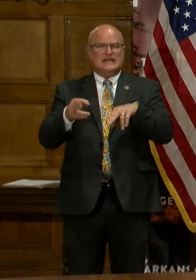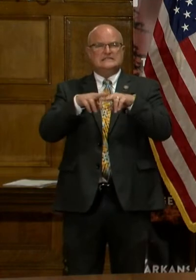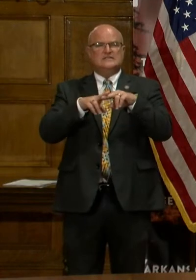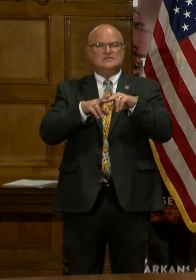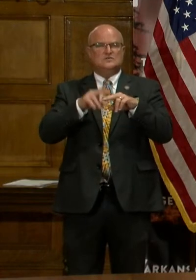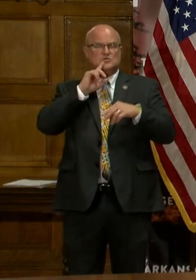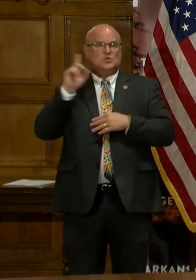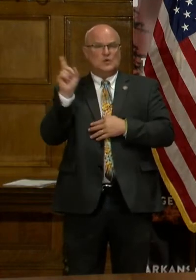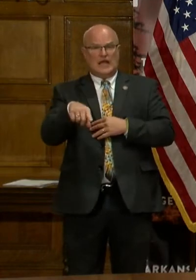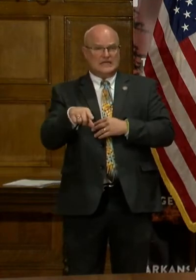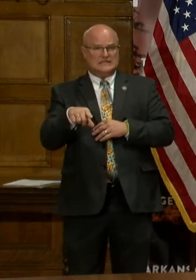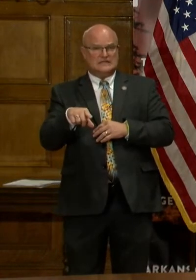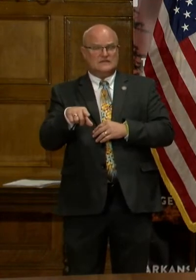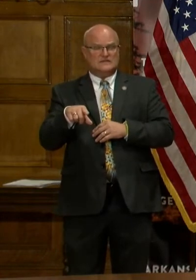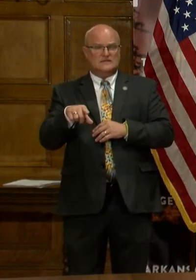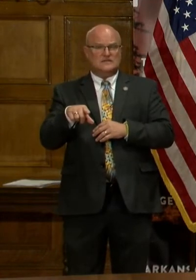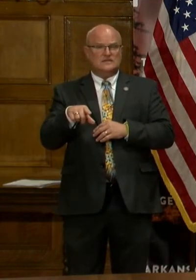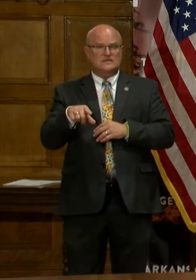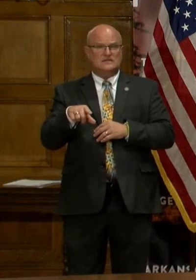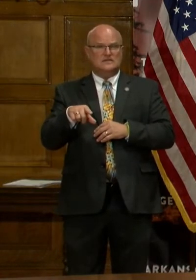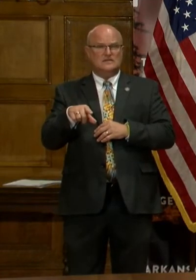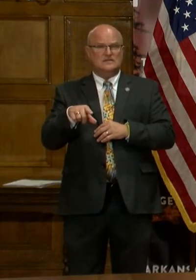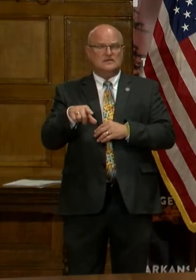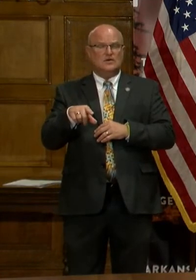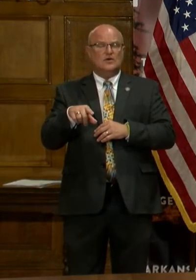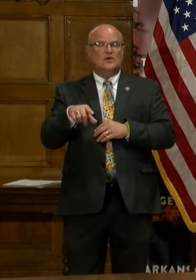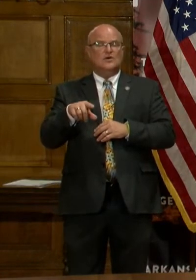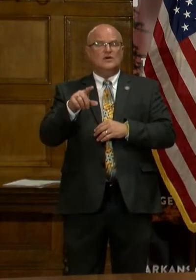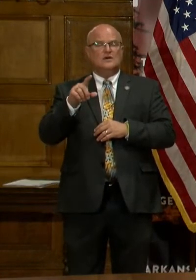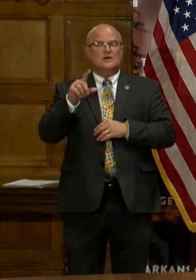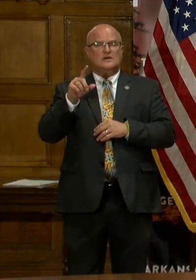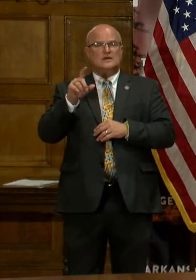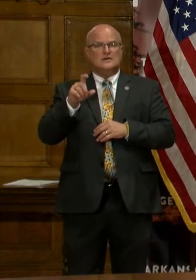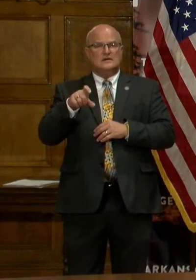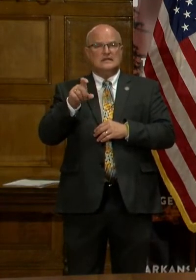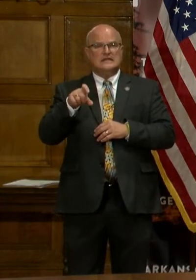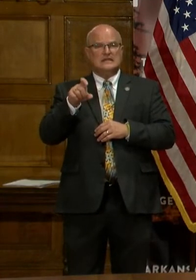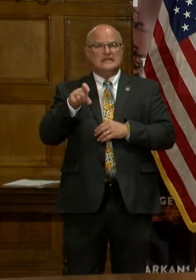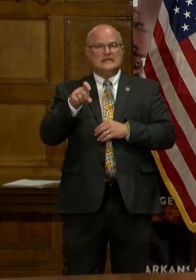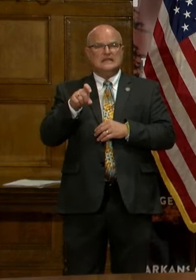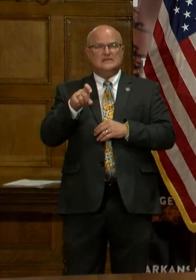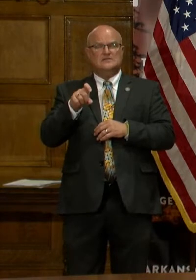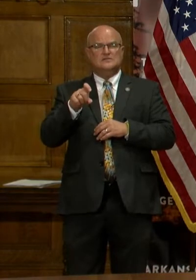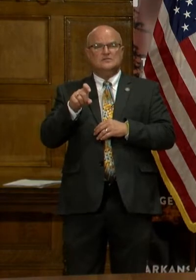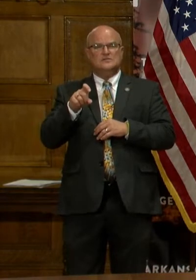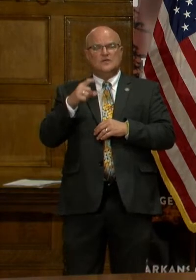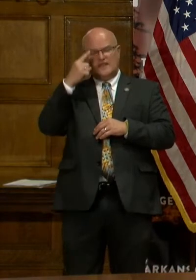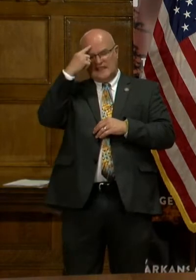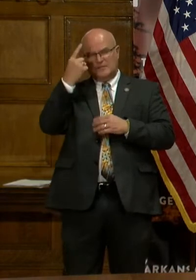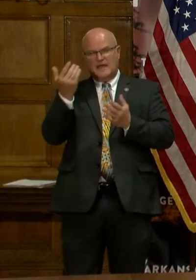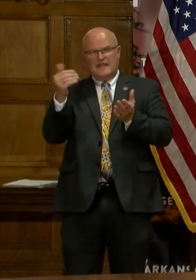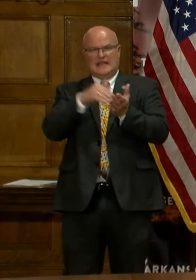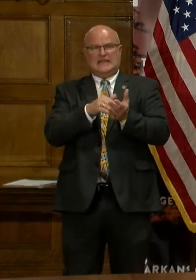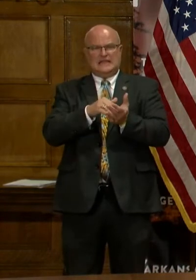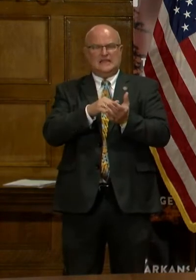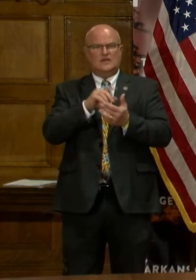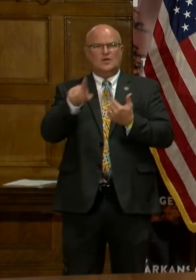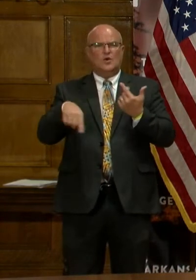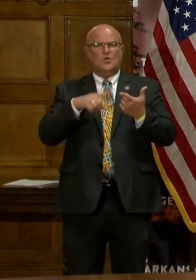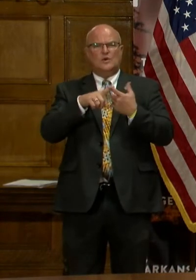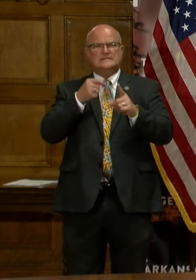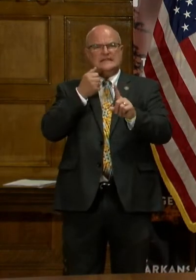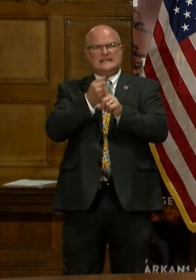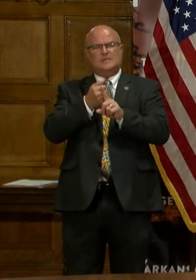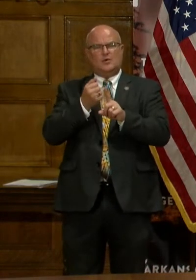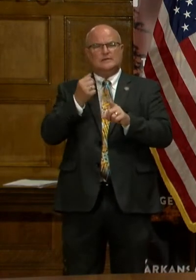additional directives you would need to revisit that resistance? When does it hit